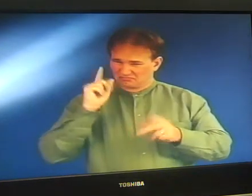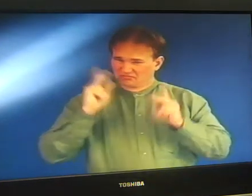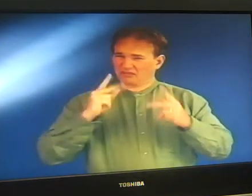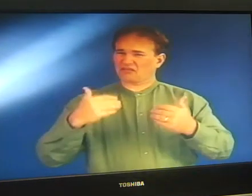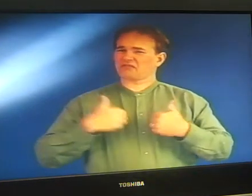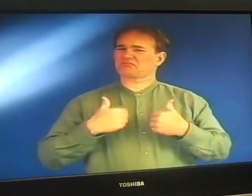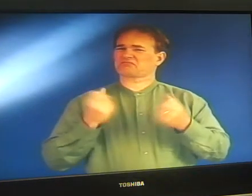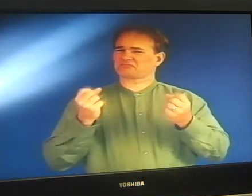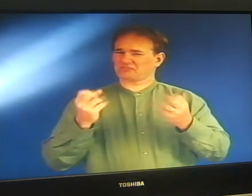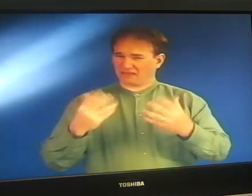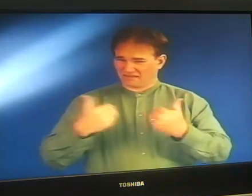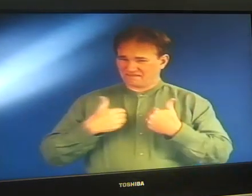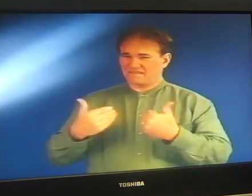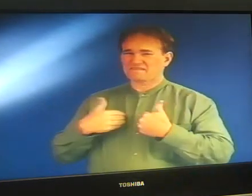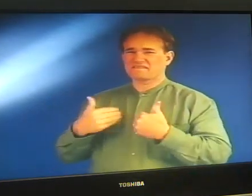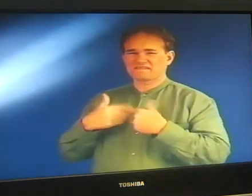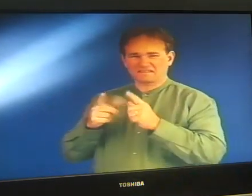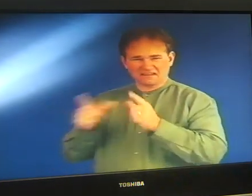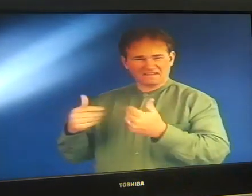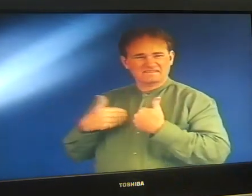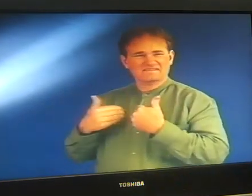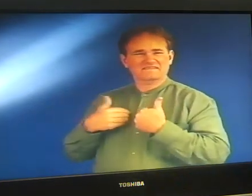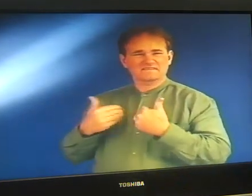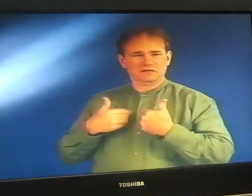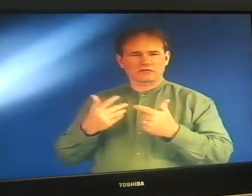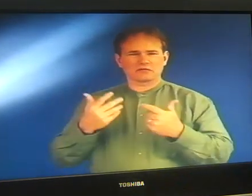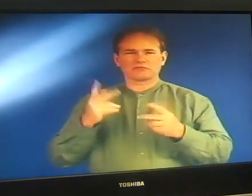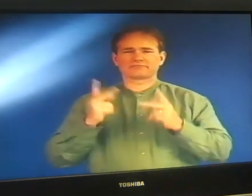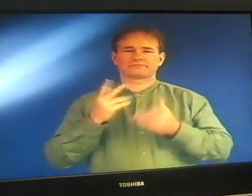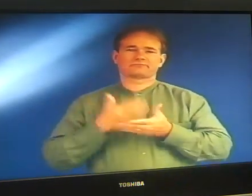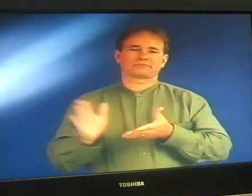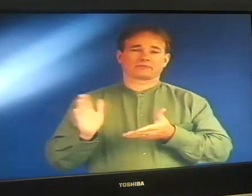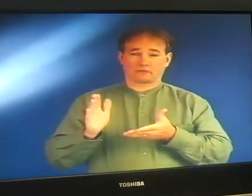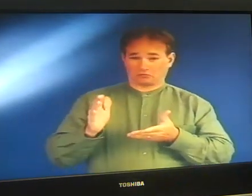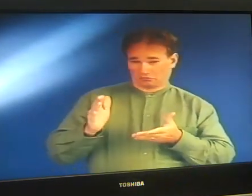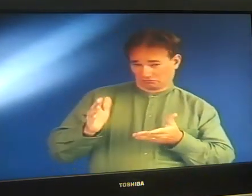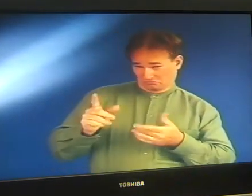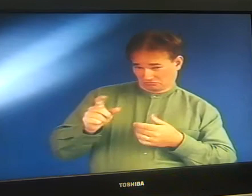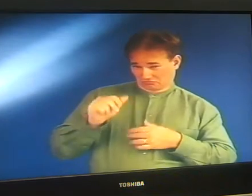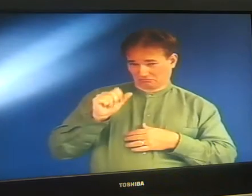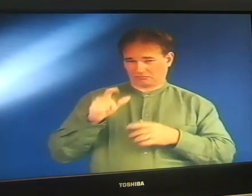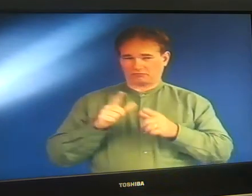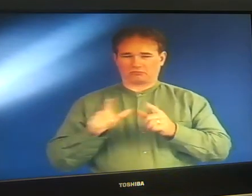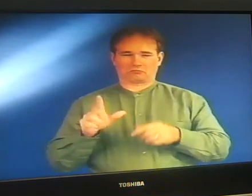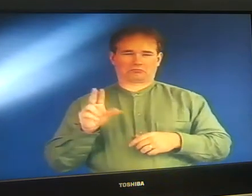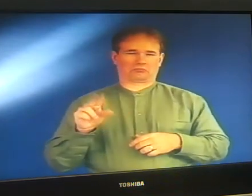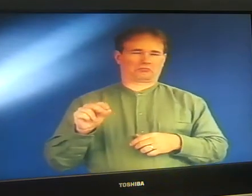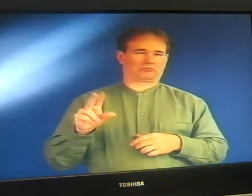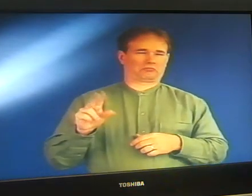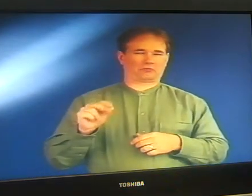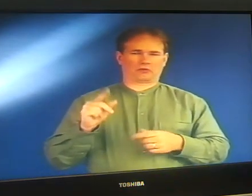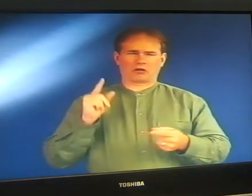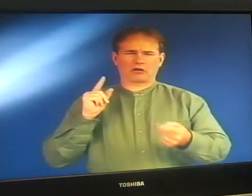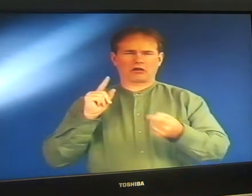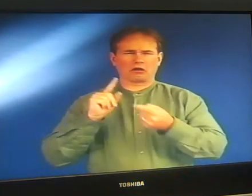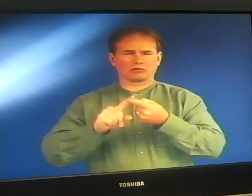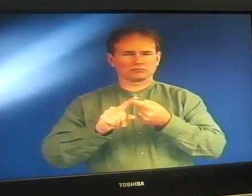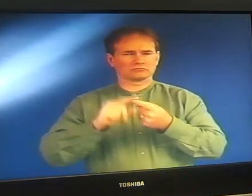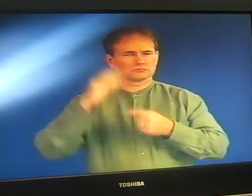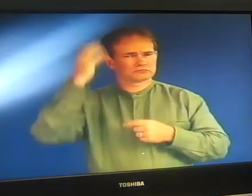people, a lot of names, many people having their opinions of what this language should be, or if it